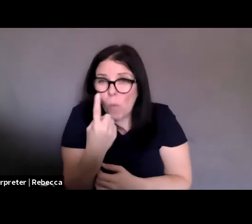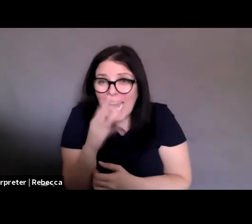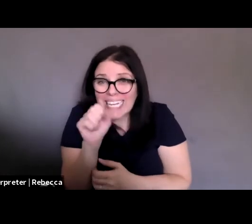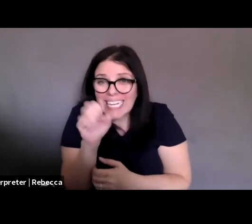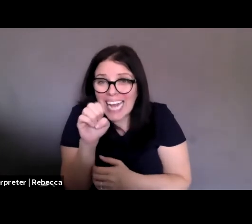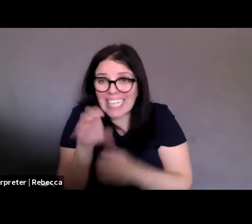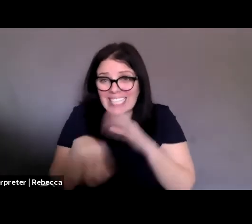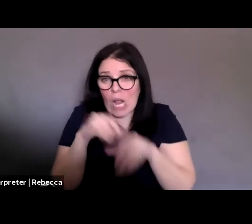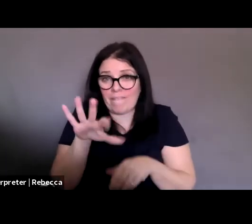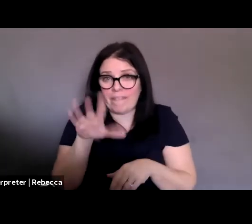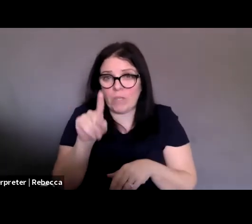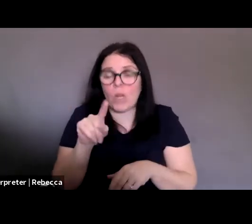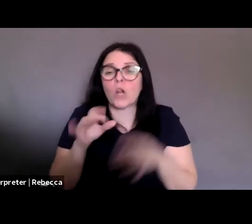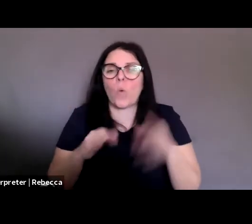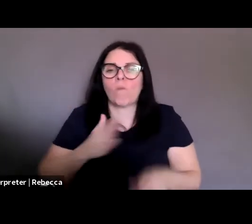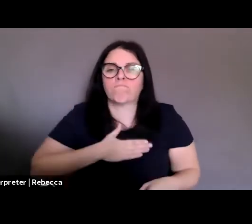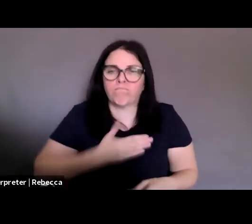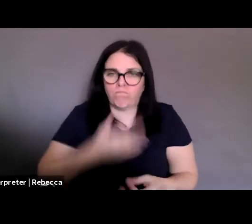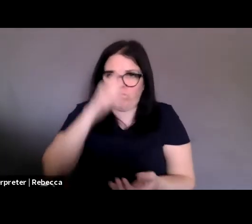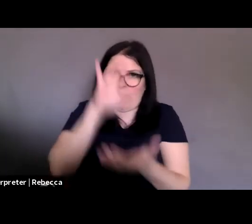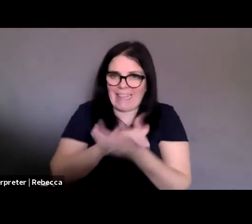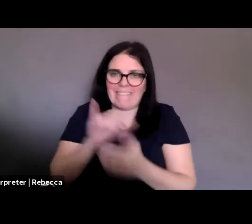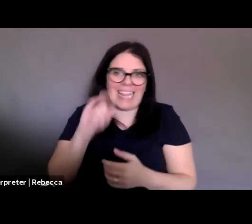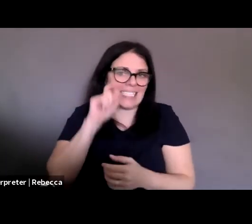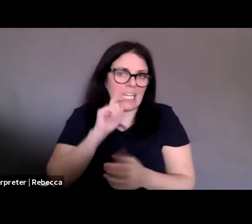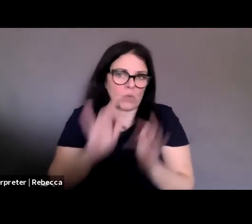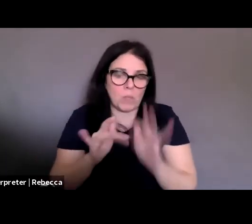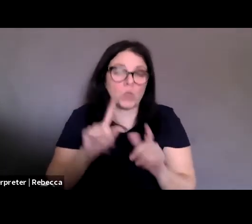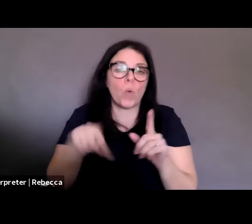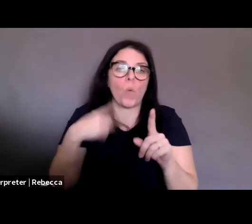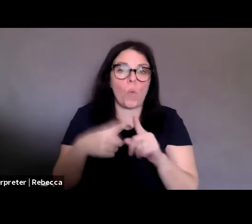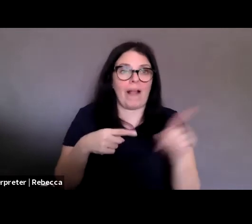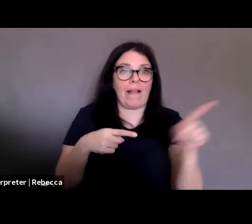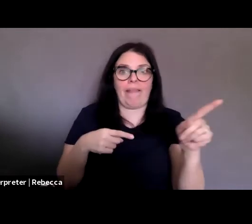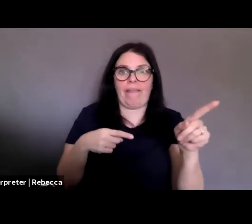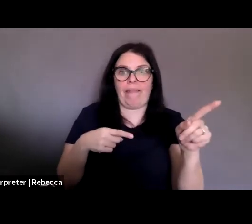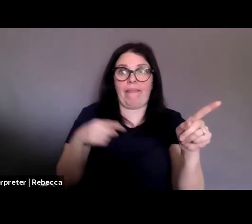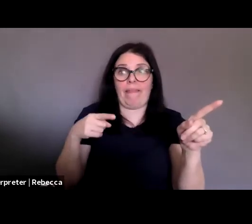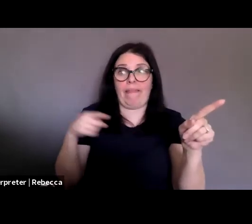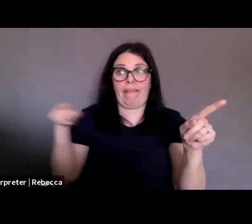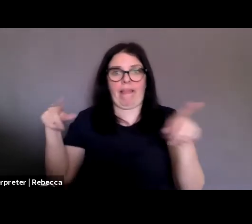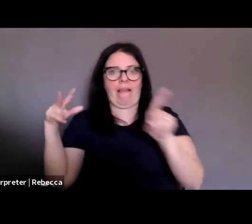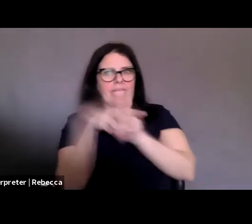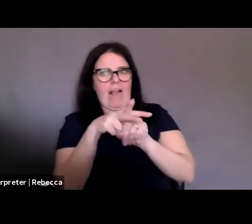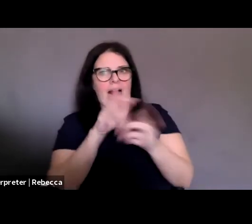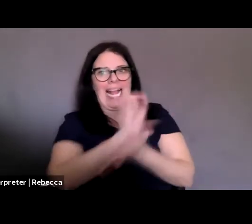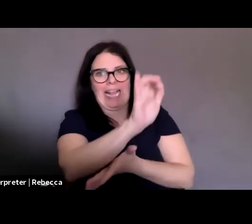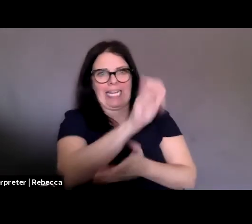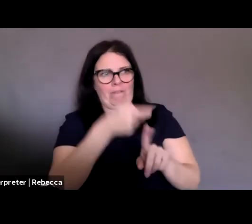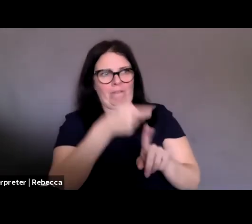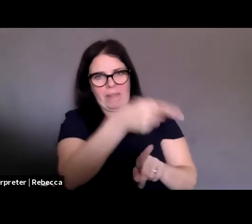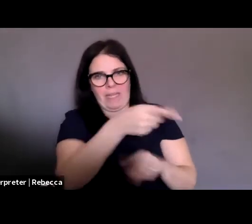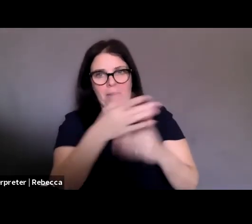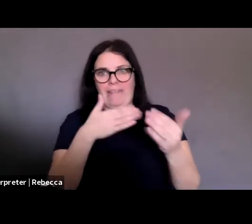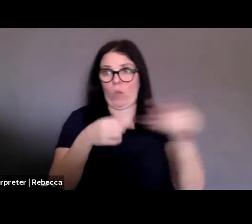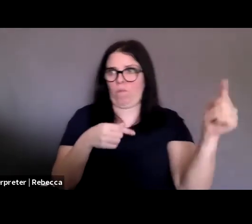believe the abuse allegation when the accused abuser cross-claimed alienation. Overall, that averages out